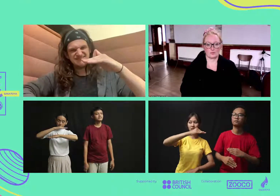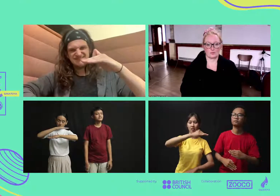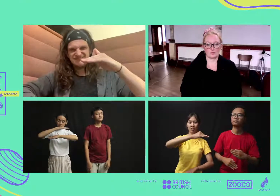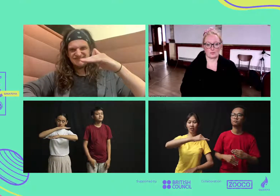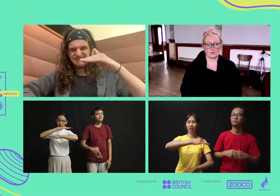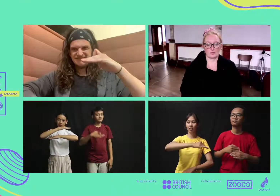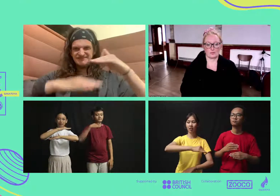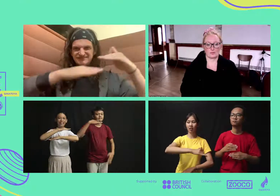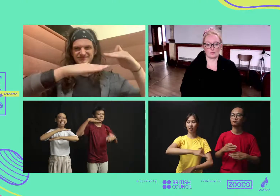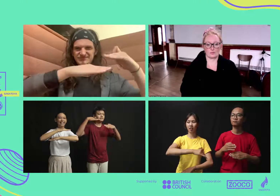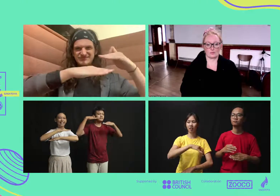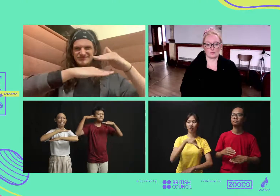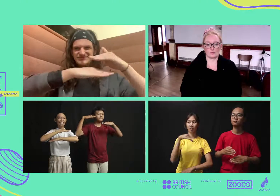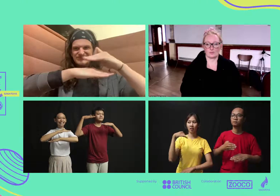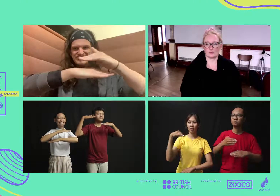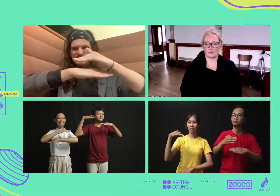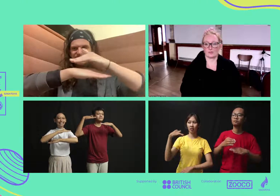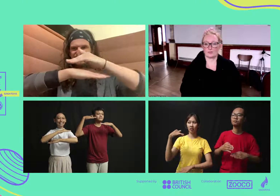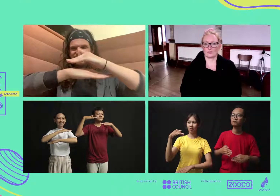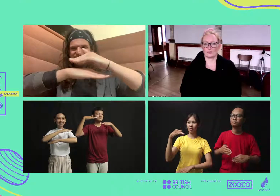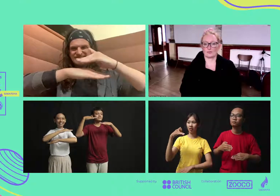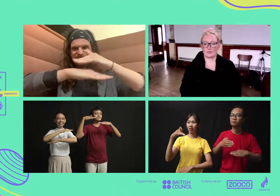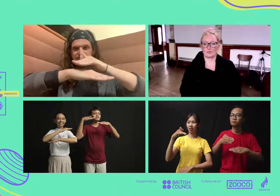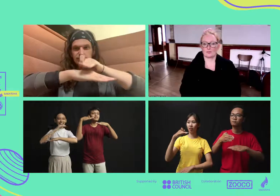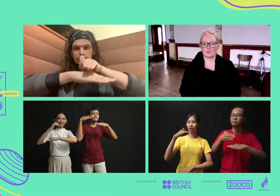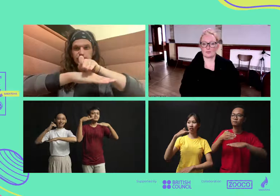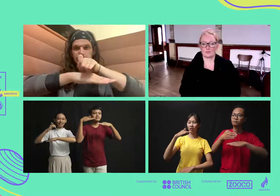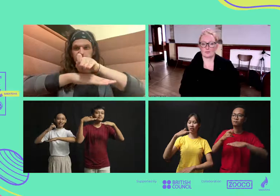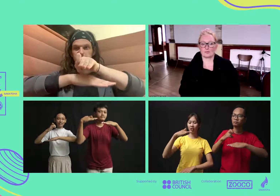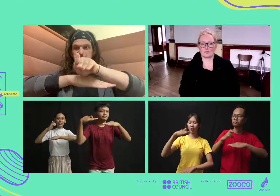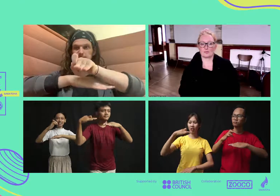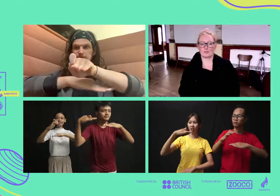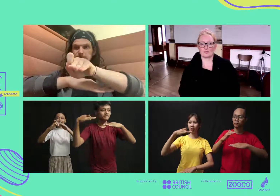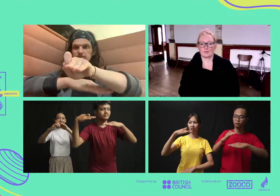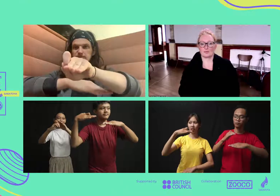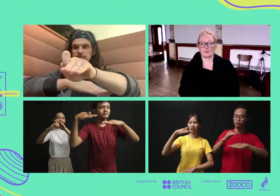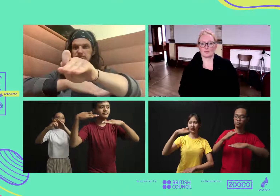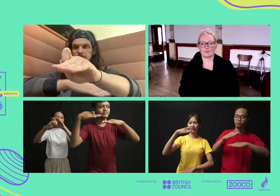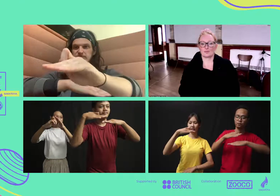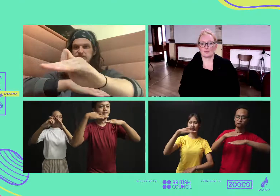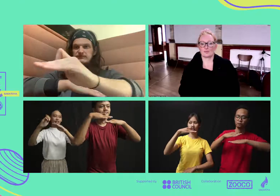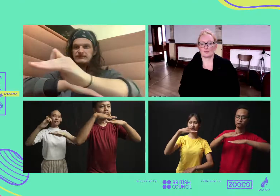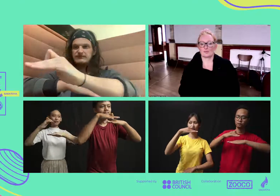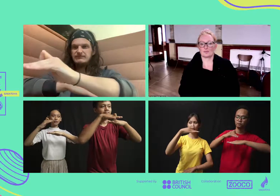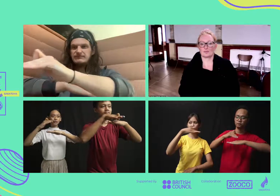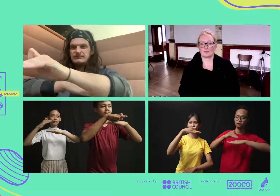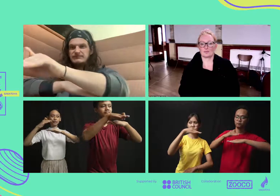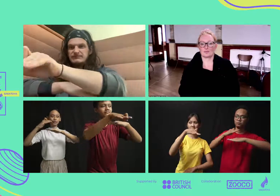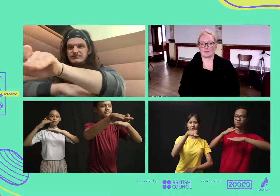I think that's a specific kind of car, maybe.